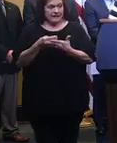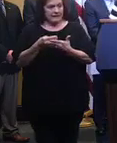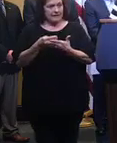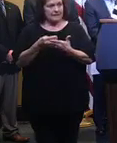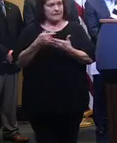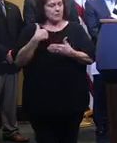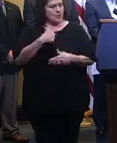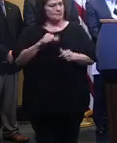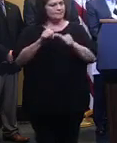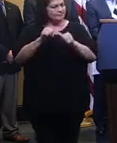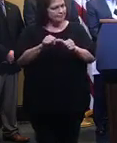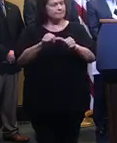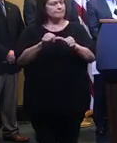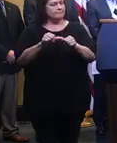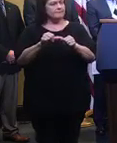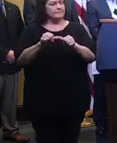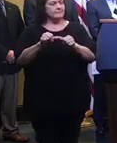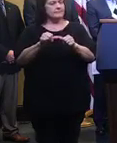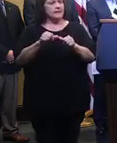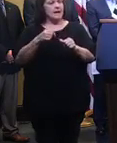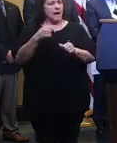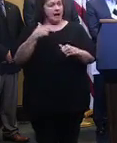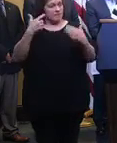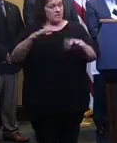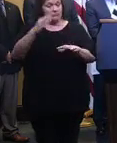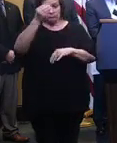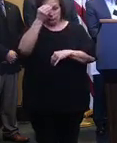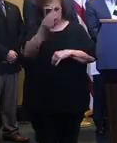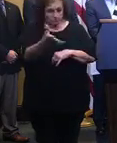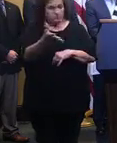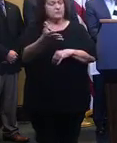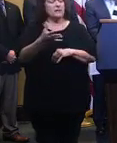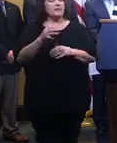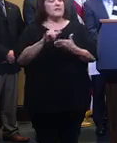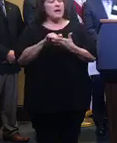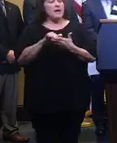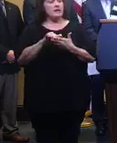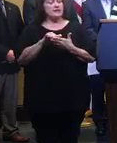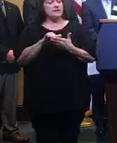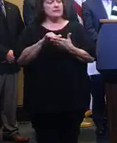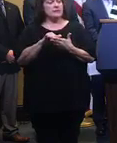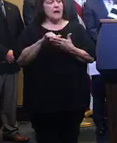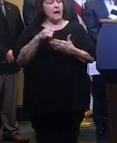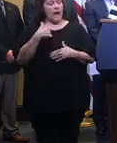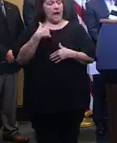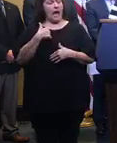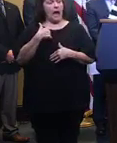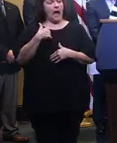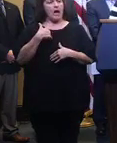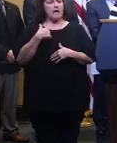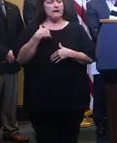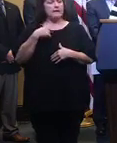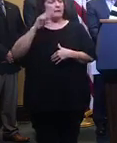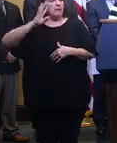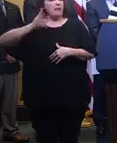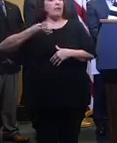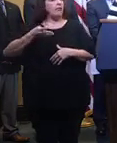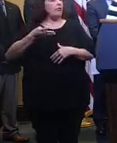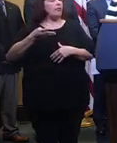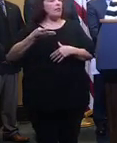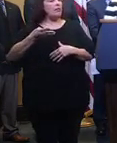point and brought this forth not only to the public but to leadership, I was told that I was making idle threats about the